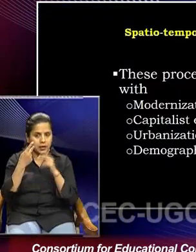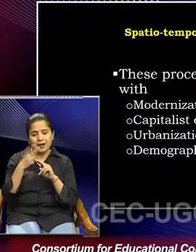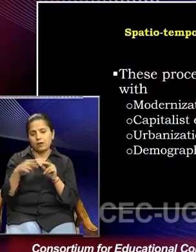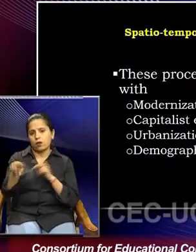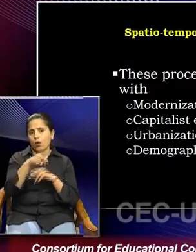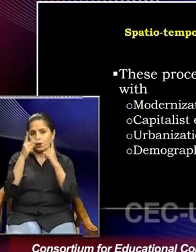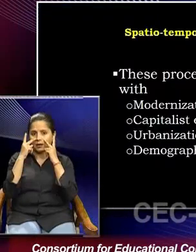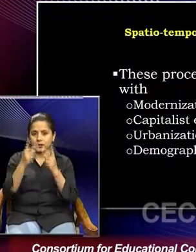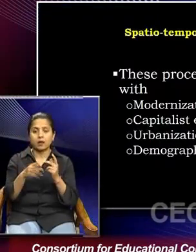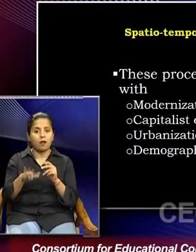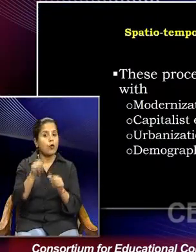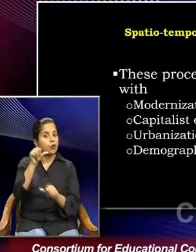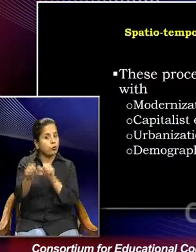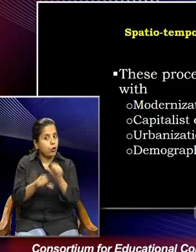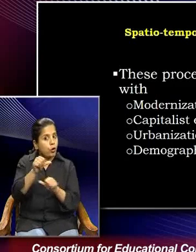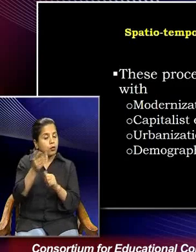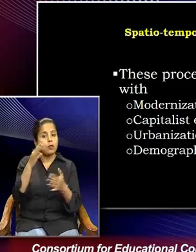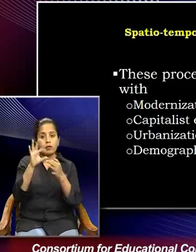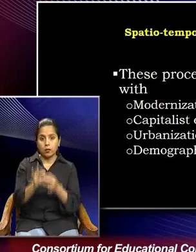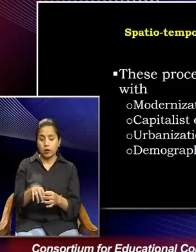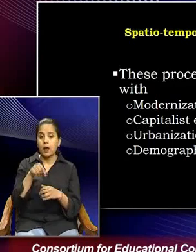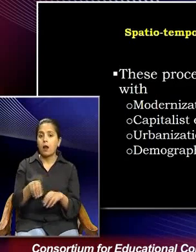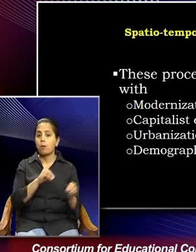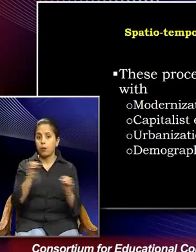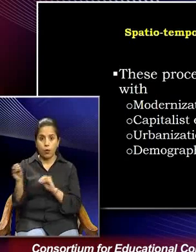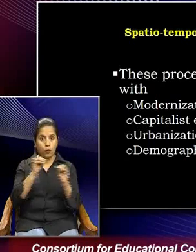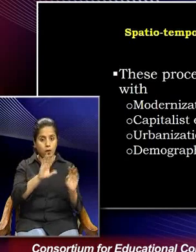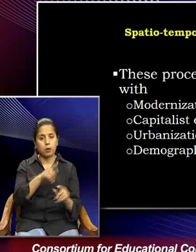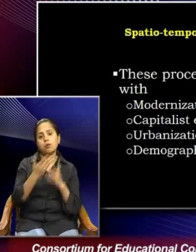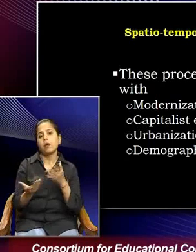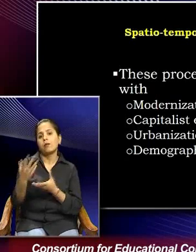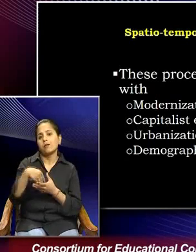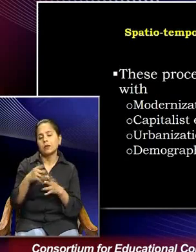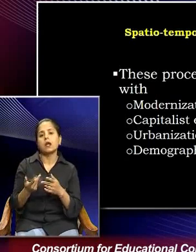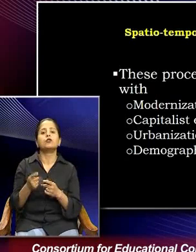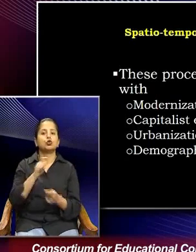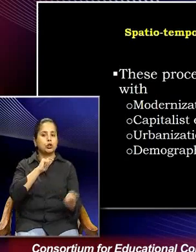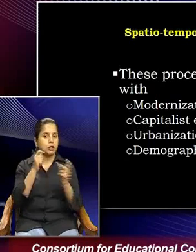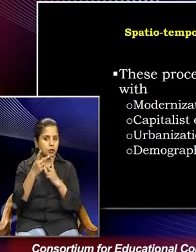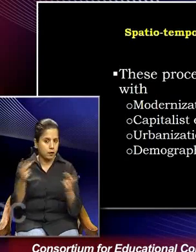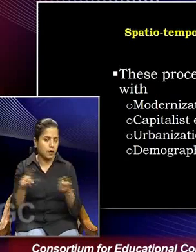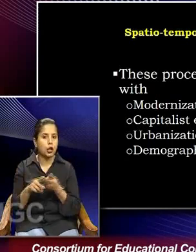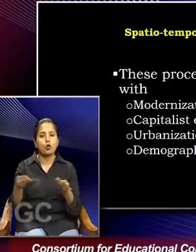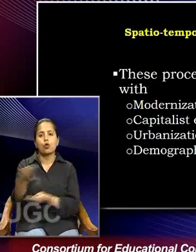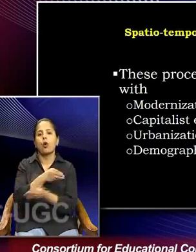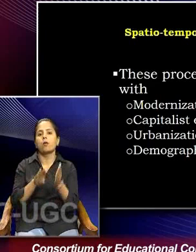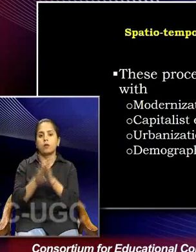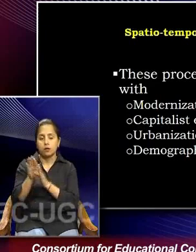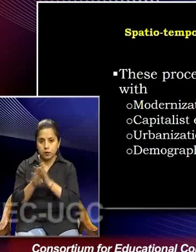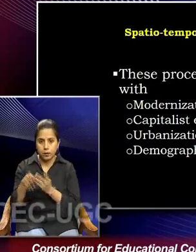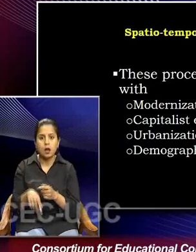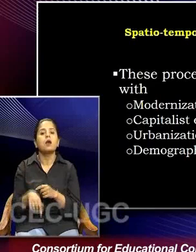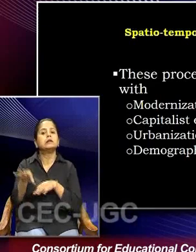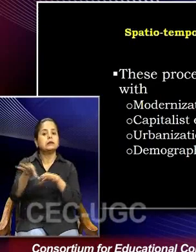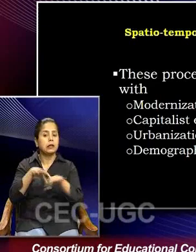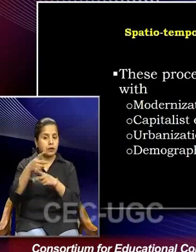look at these processes which are associated with migration, they may include modernization, economic development,